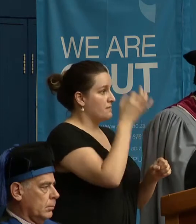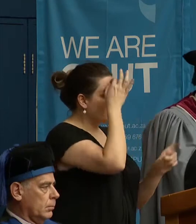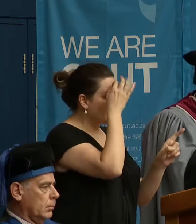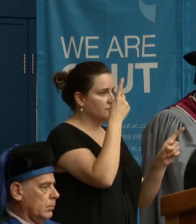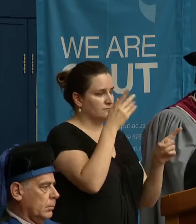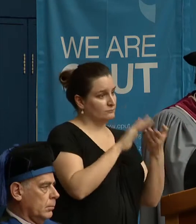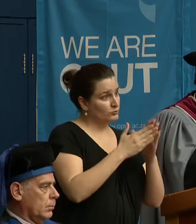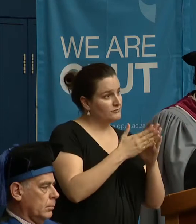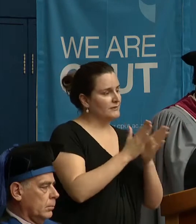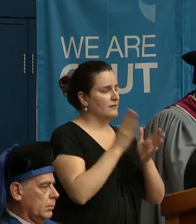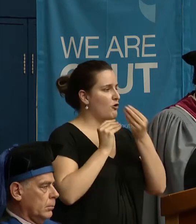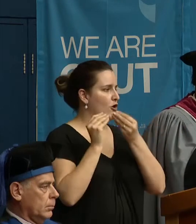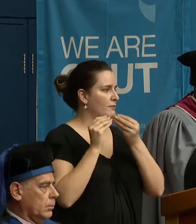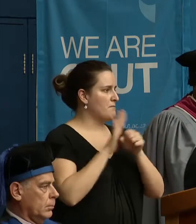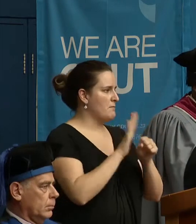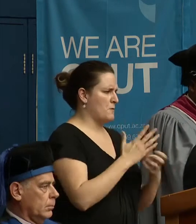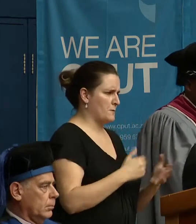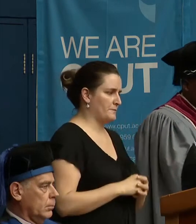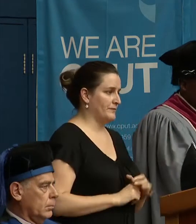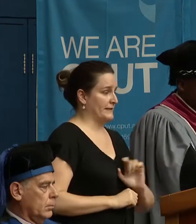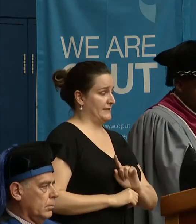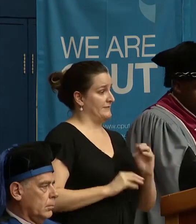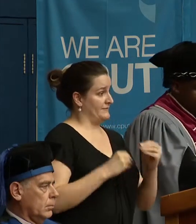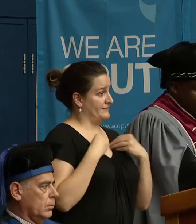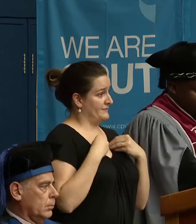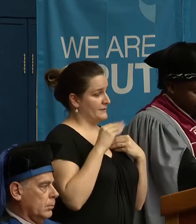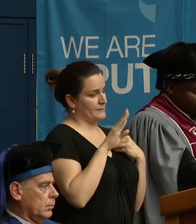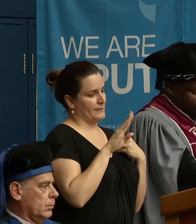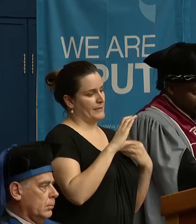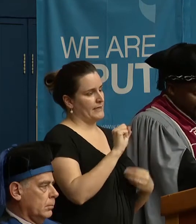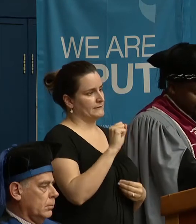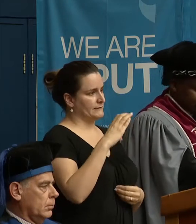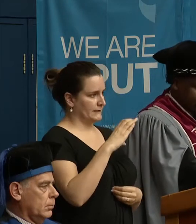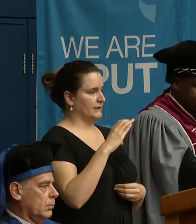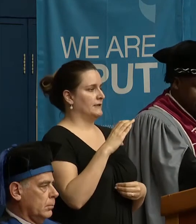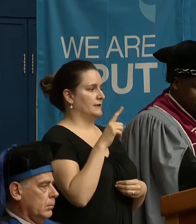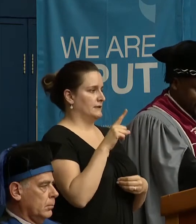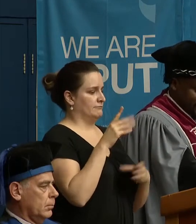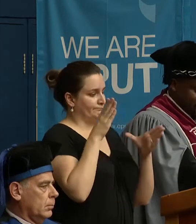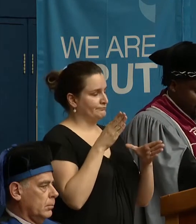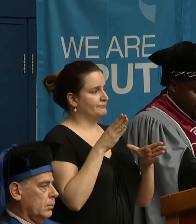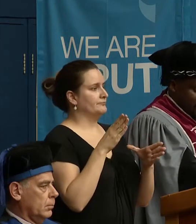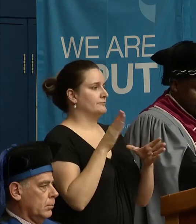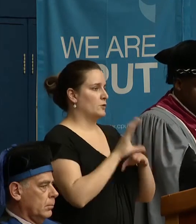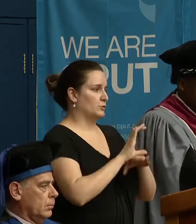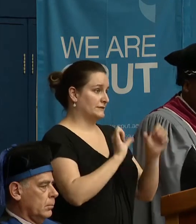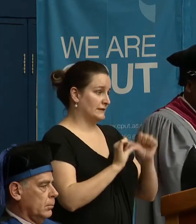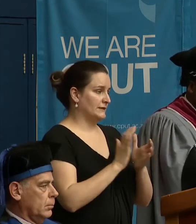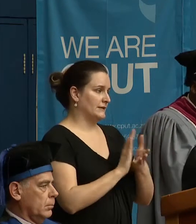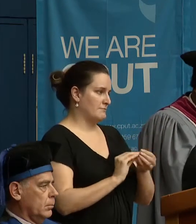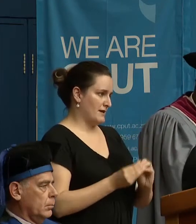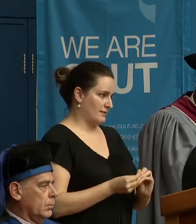economy. Nivesh has a BSc with majors in computer science and mathematics, a